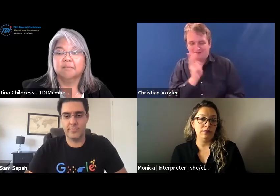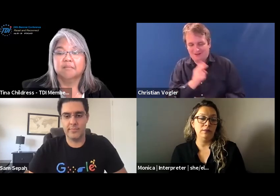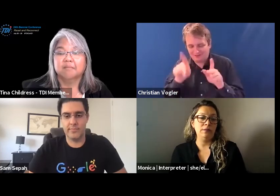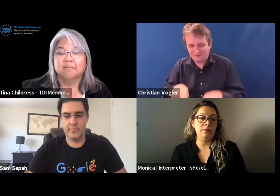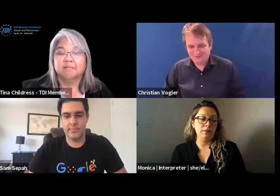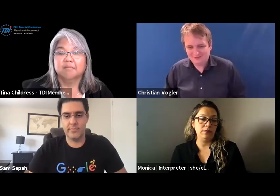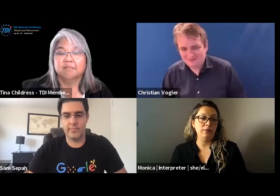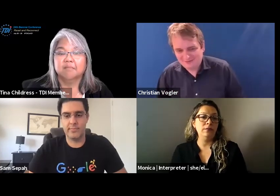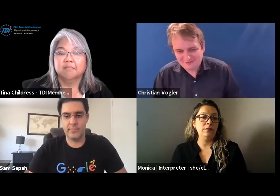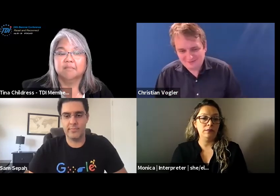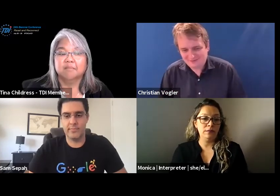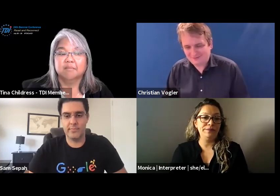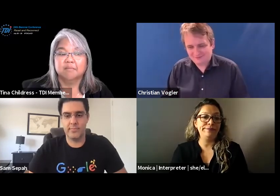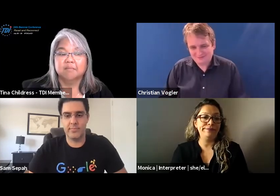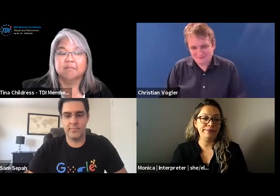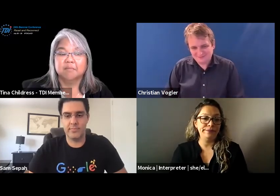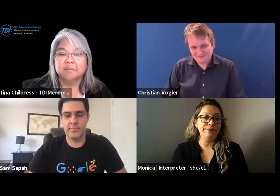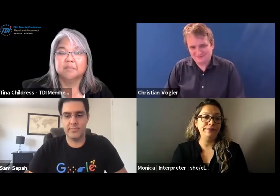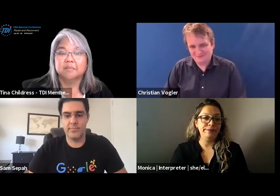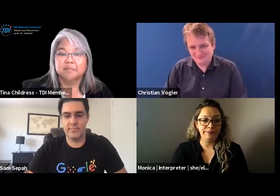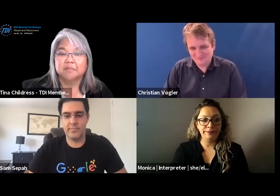practices for deaf and hard of hearing people.